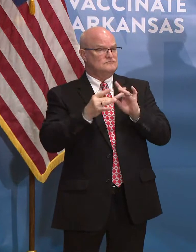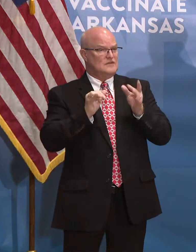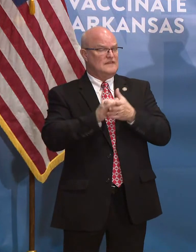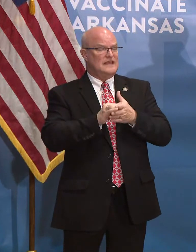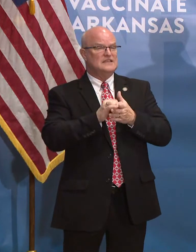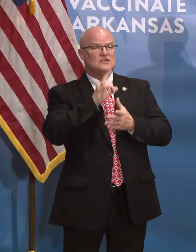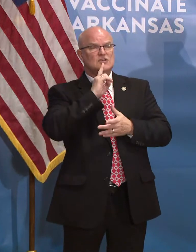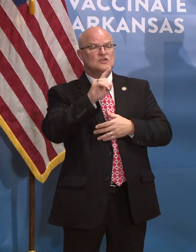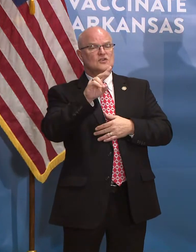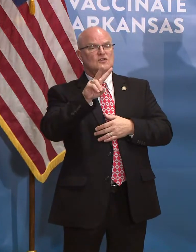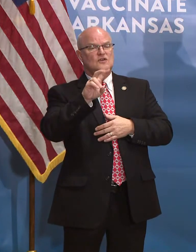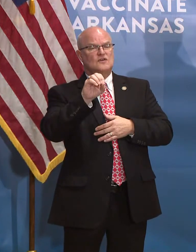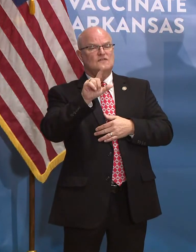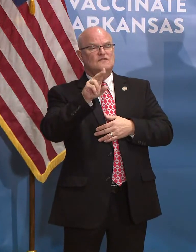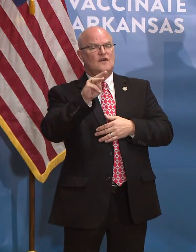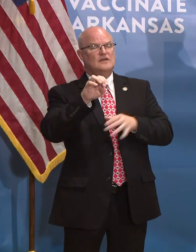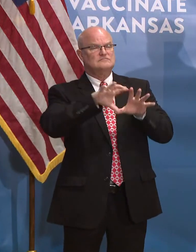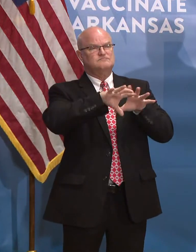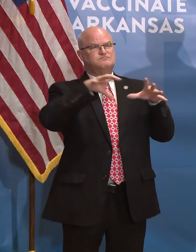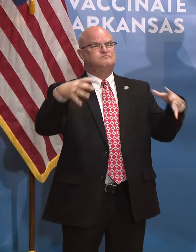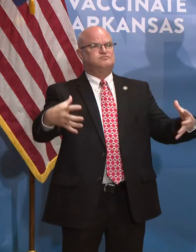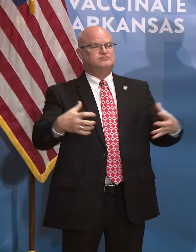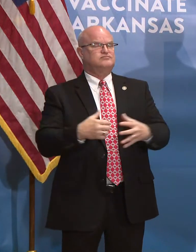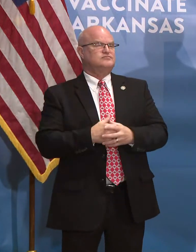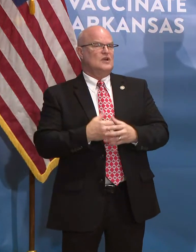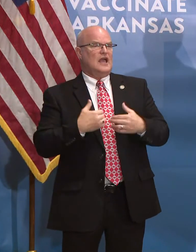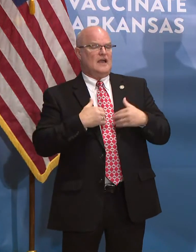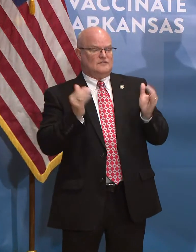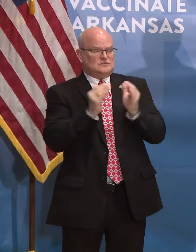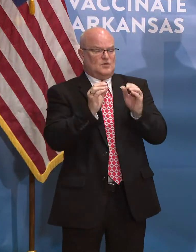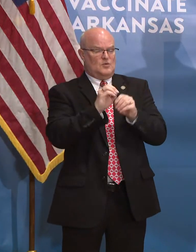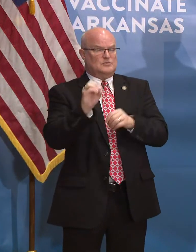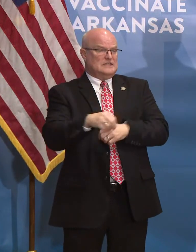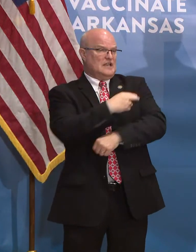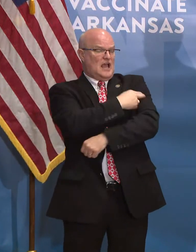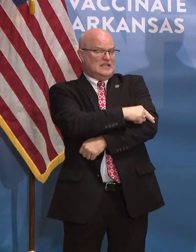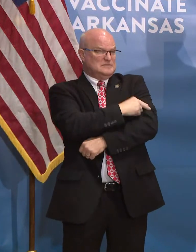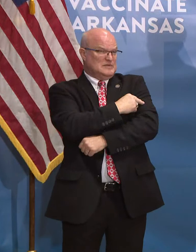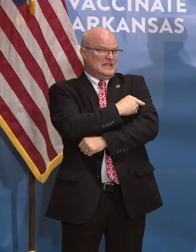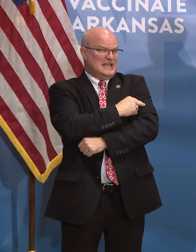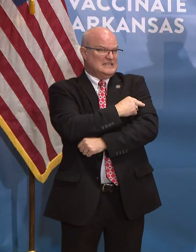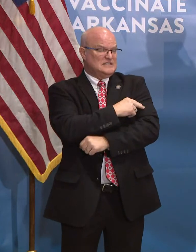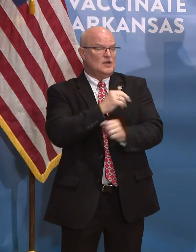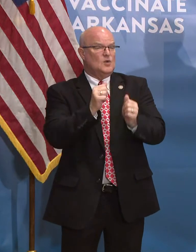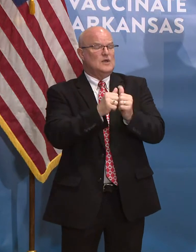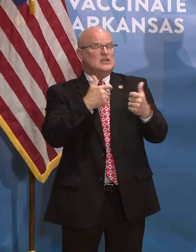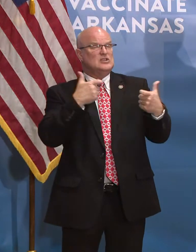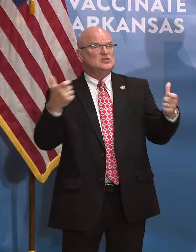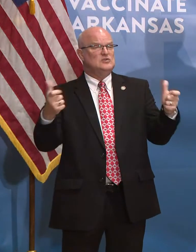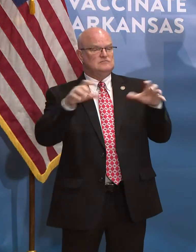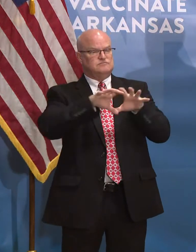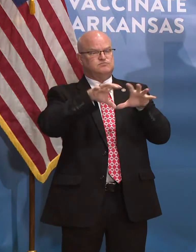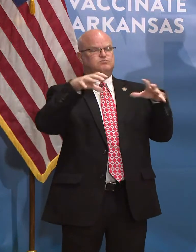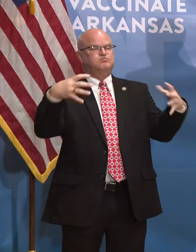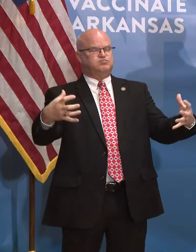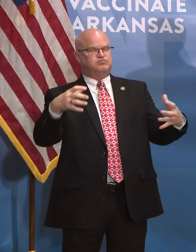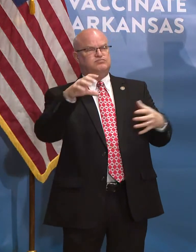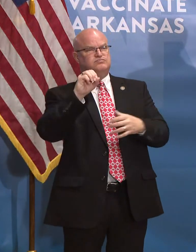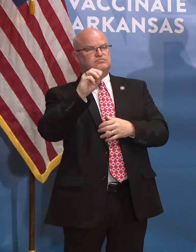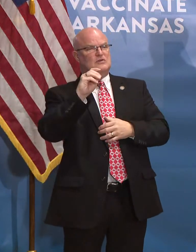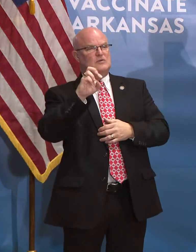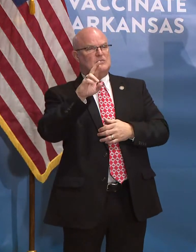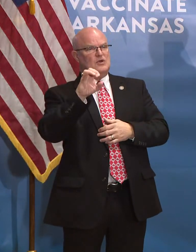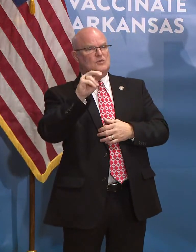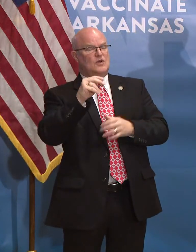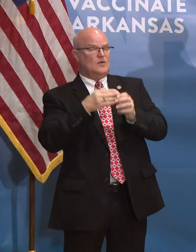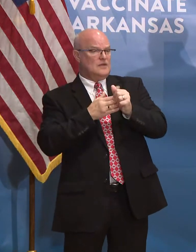the sheer volume. Even if you have a much smaller percent hospitalized with the huge volume of Omicron cases, is